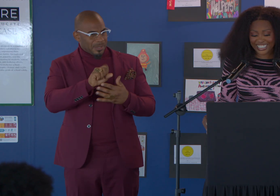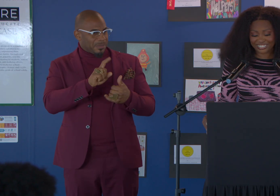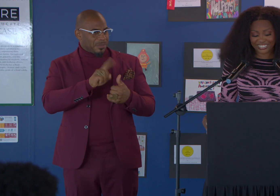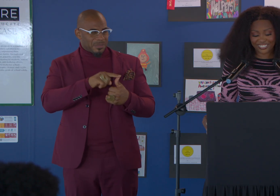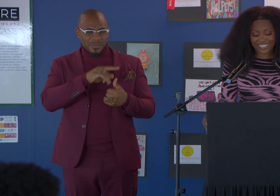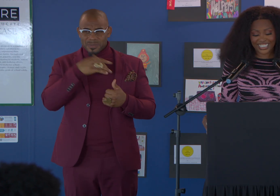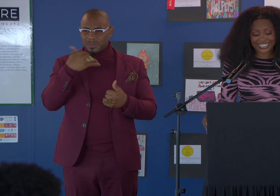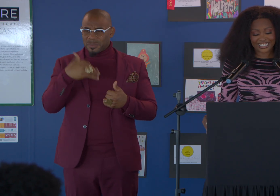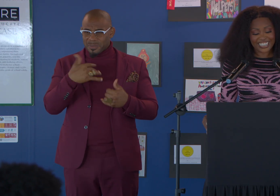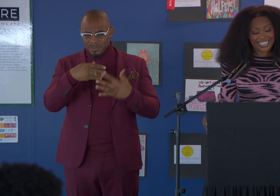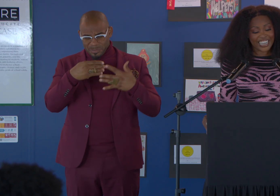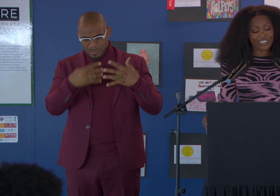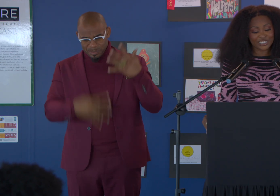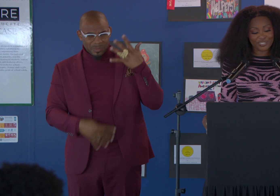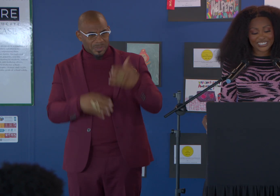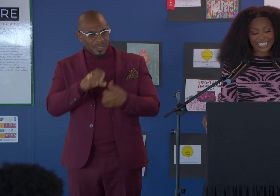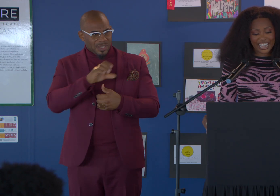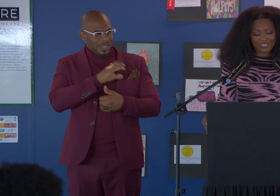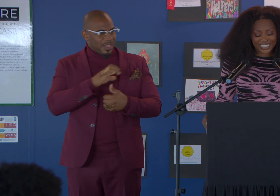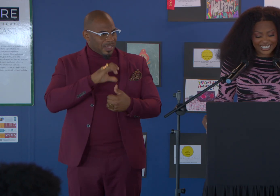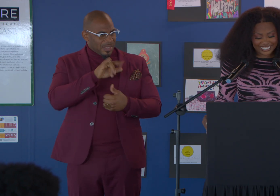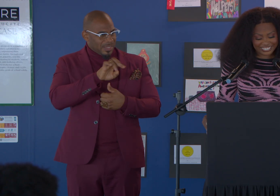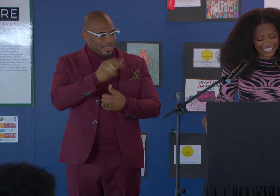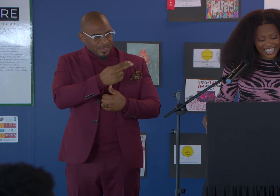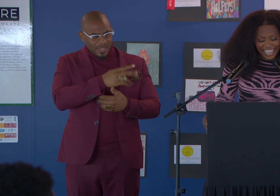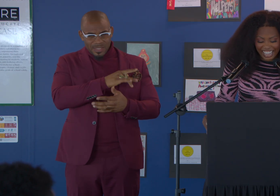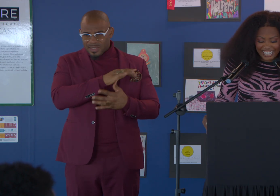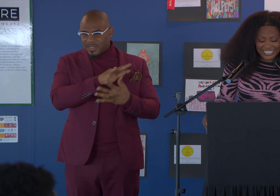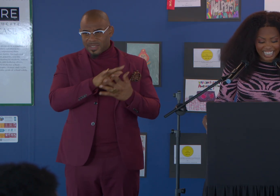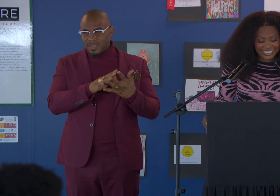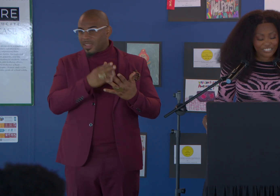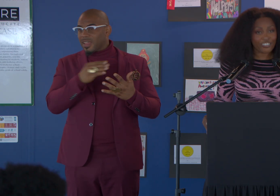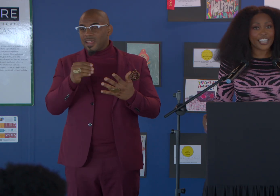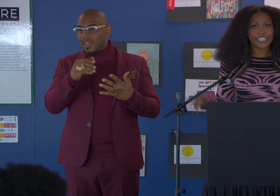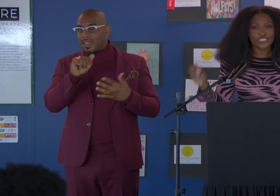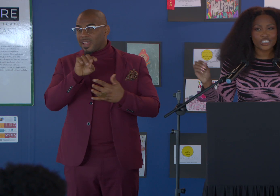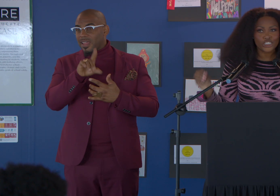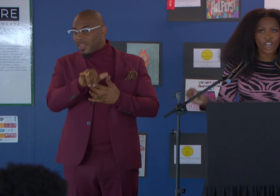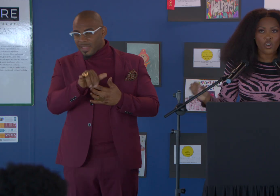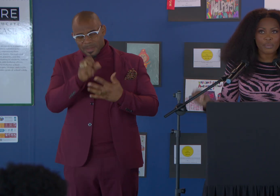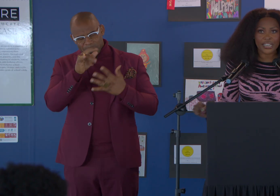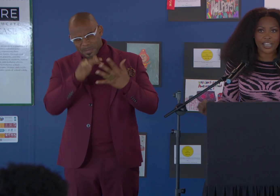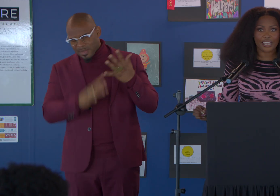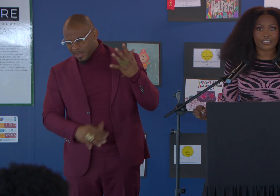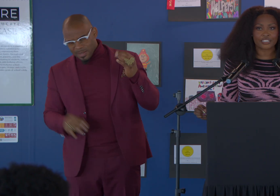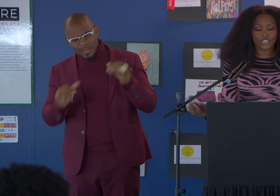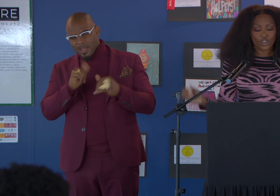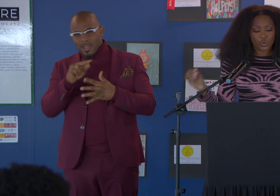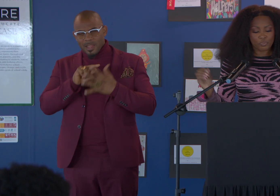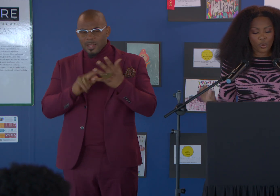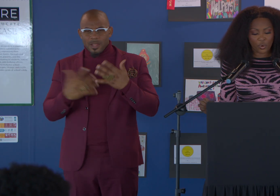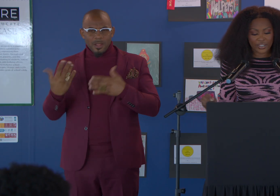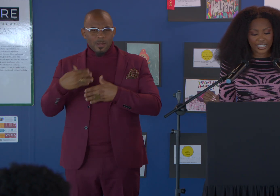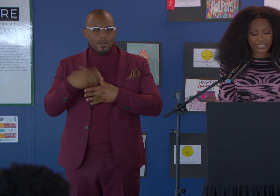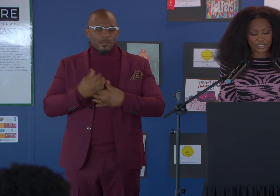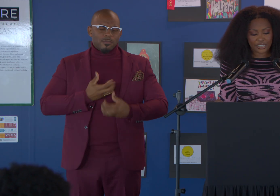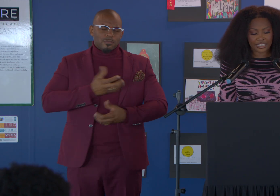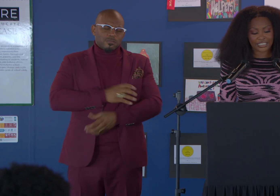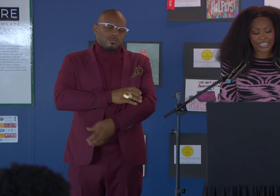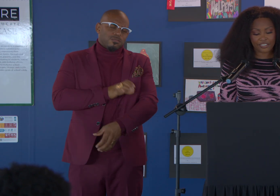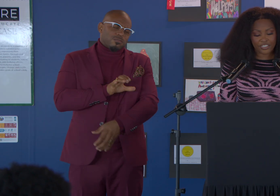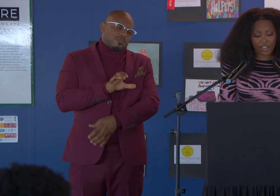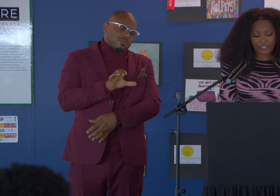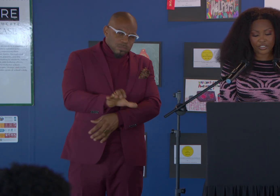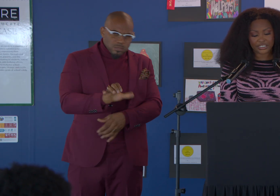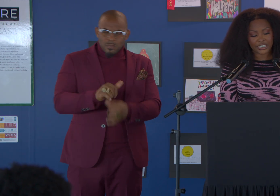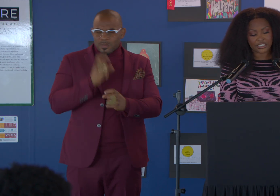Living Classrooms Foundation, Councilman Zach Blanchard and Andy Frank, and so many others who poured into this